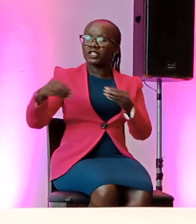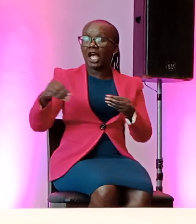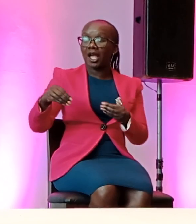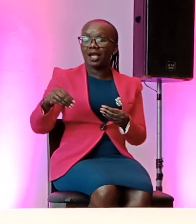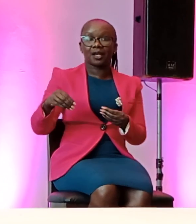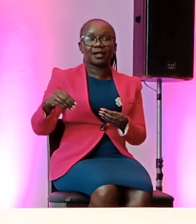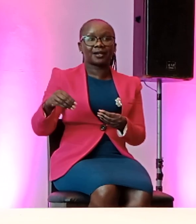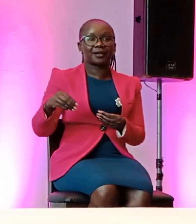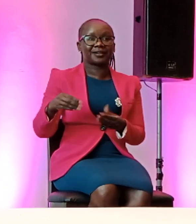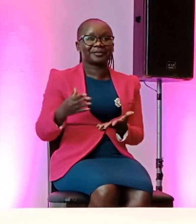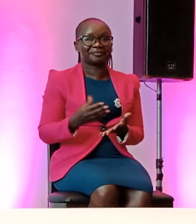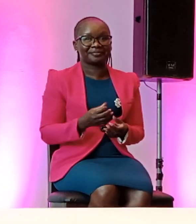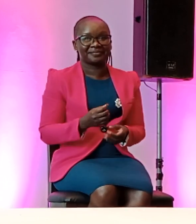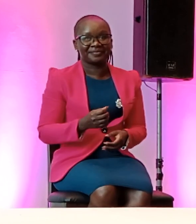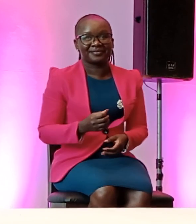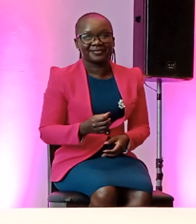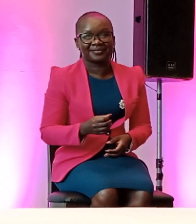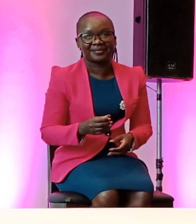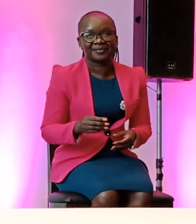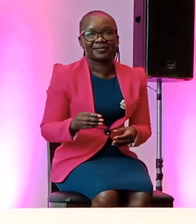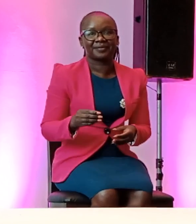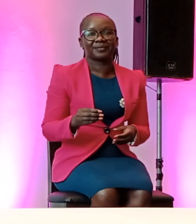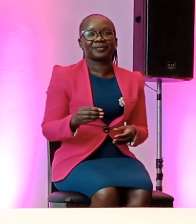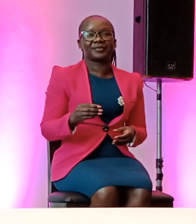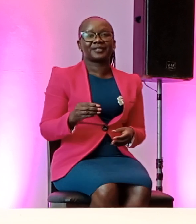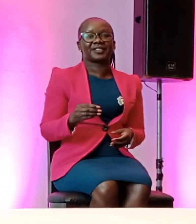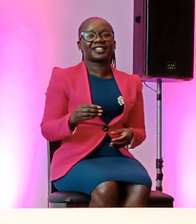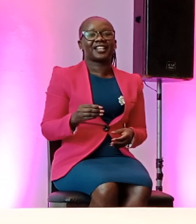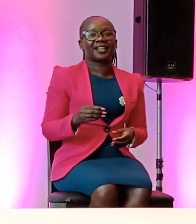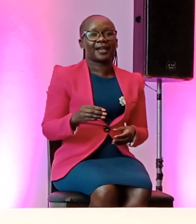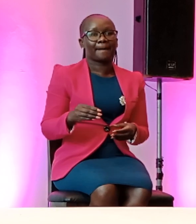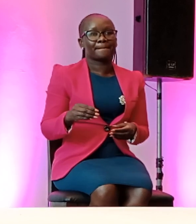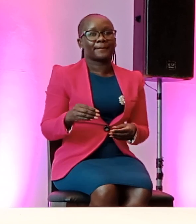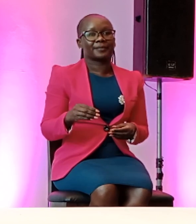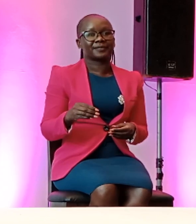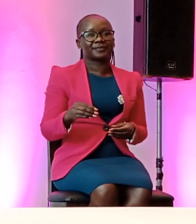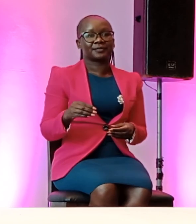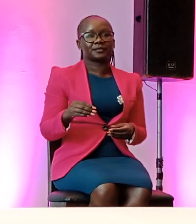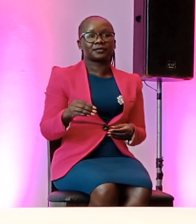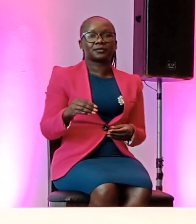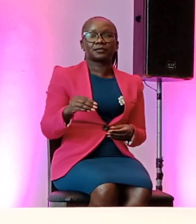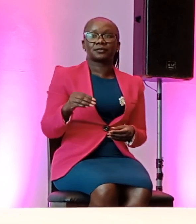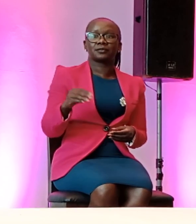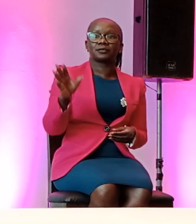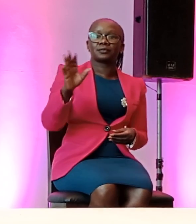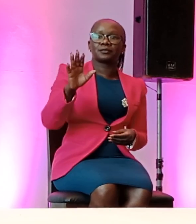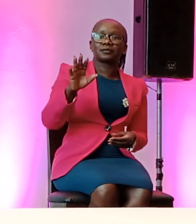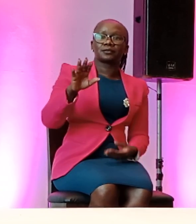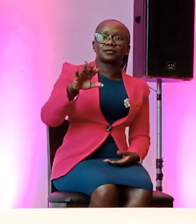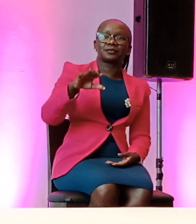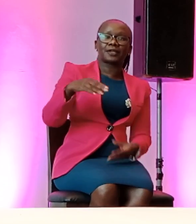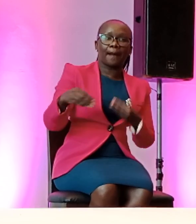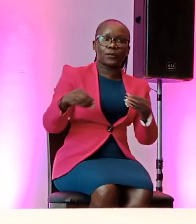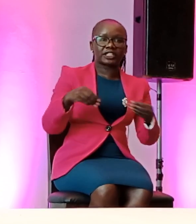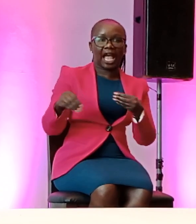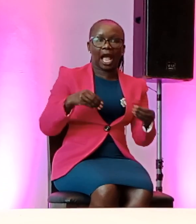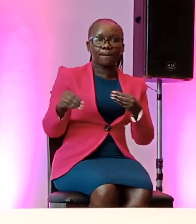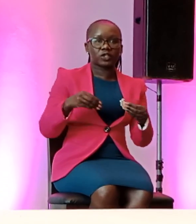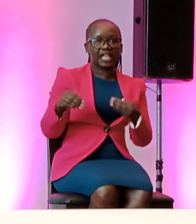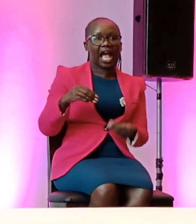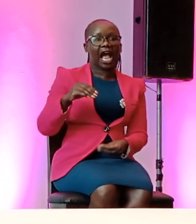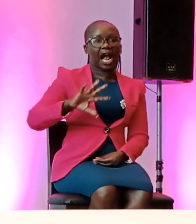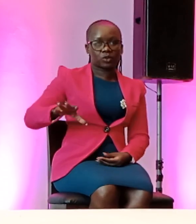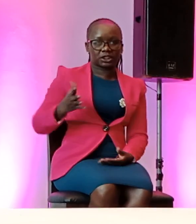Because that is what I was used to. This one is stubborn. Just give her the mic, she will cool